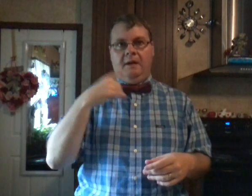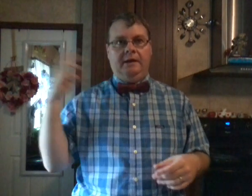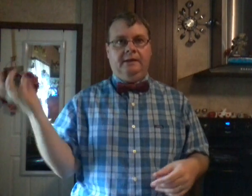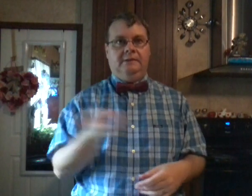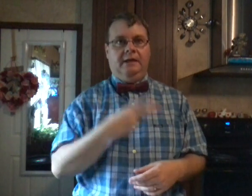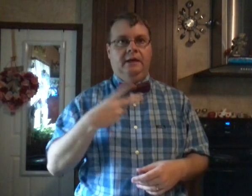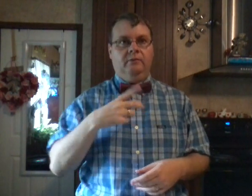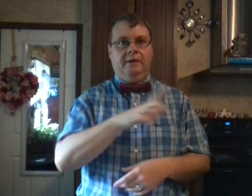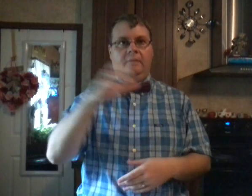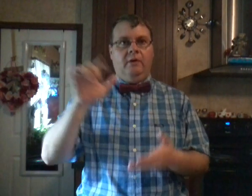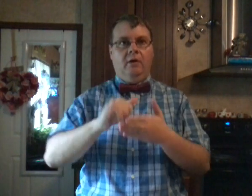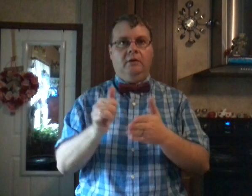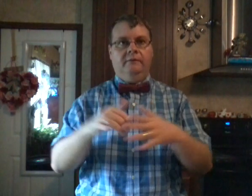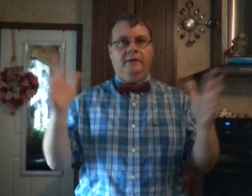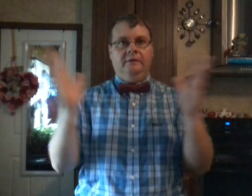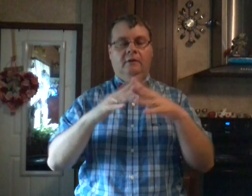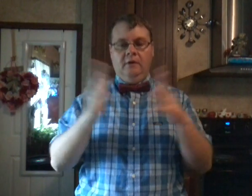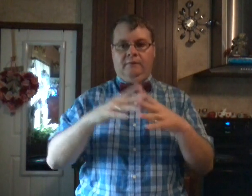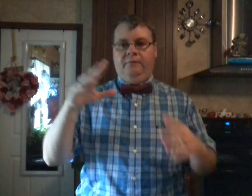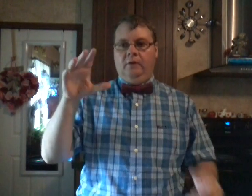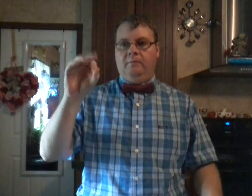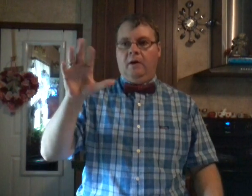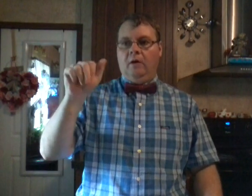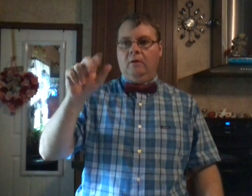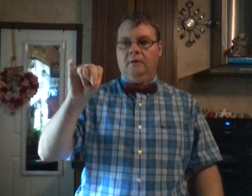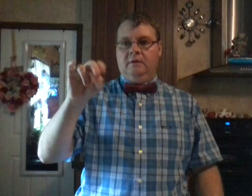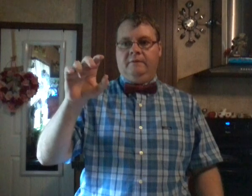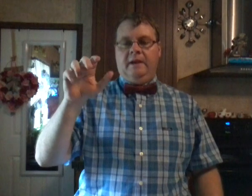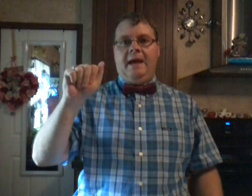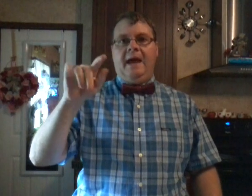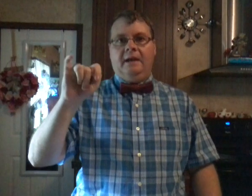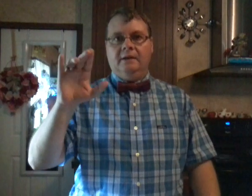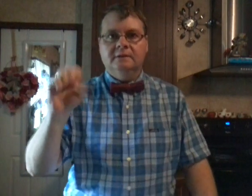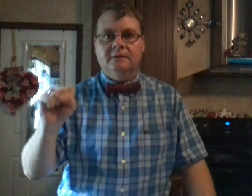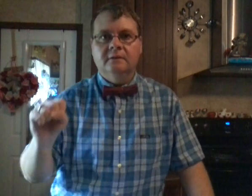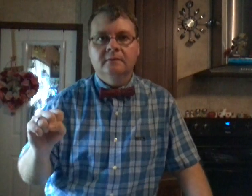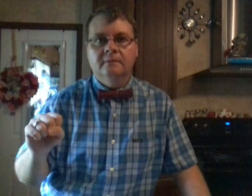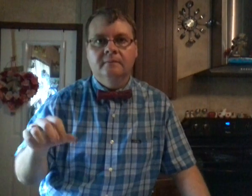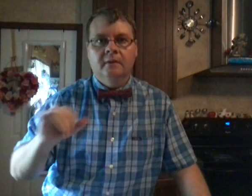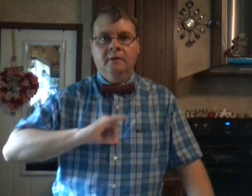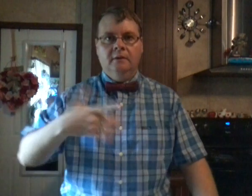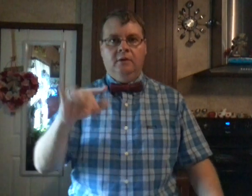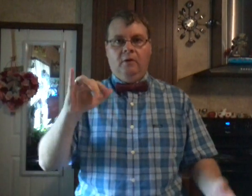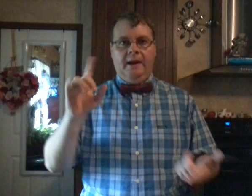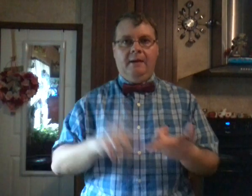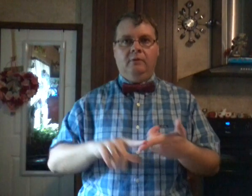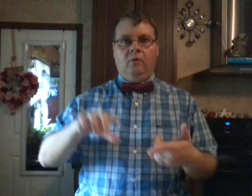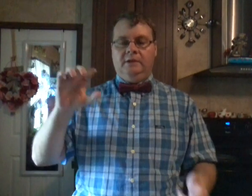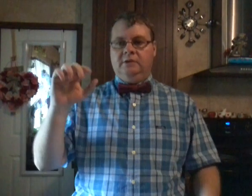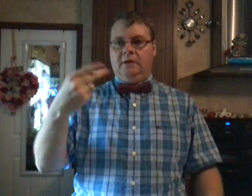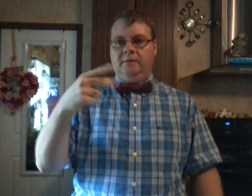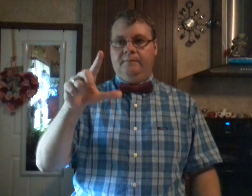like I said we have all of these football fanatics. You know and I'm going to